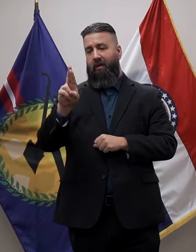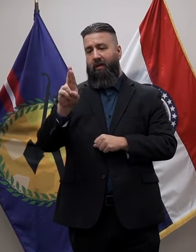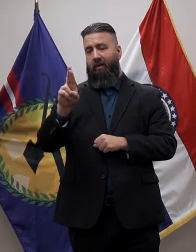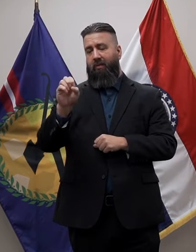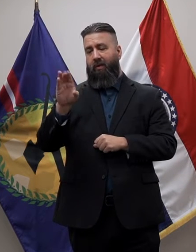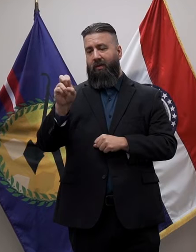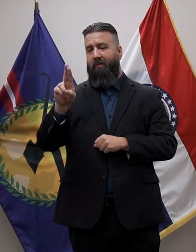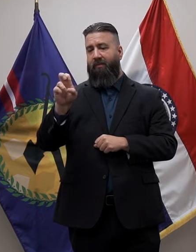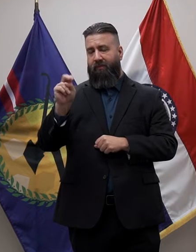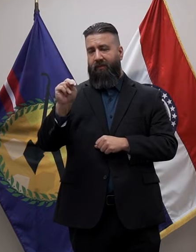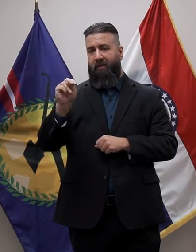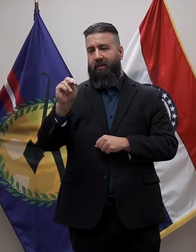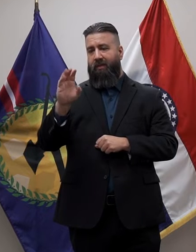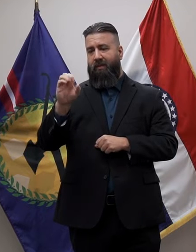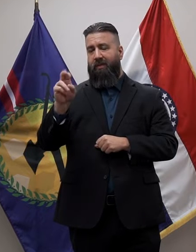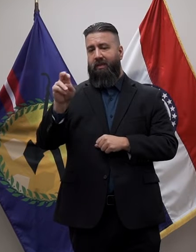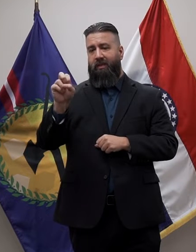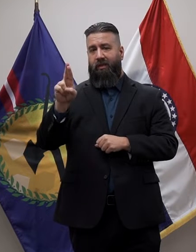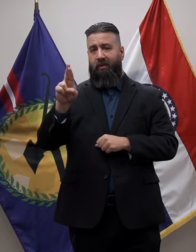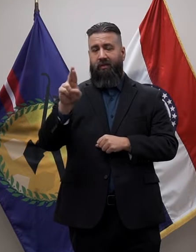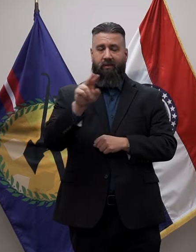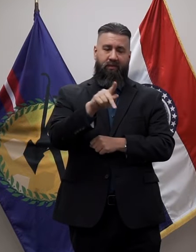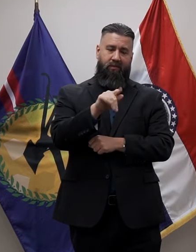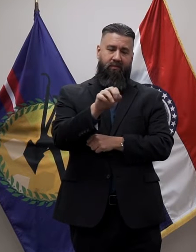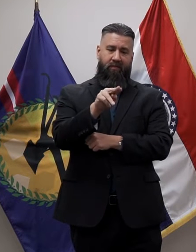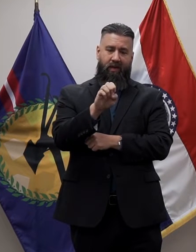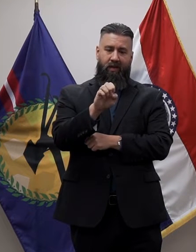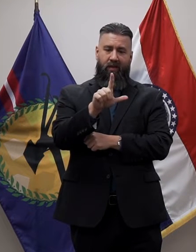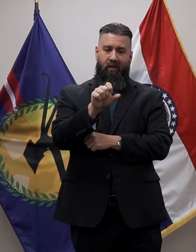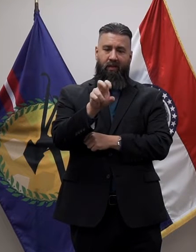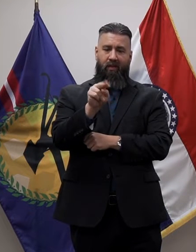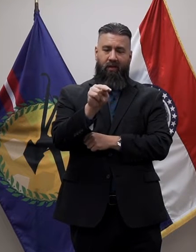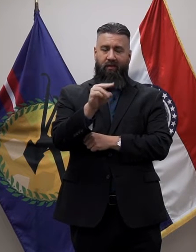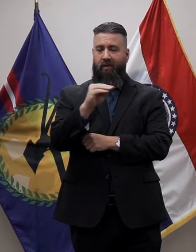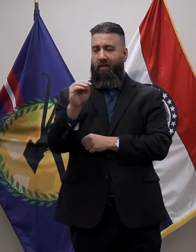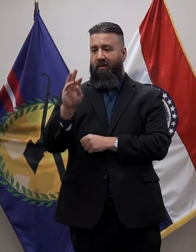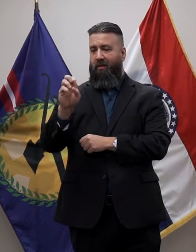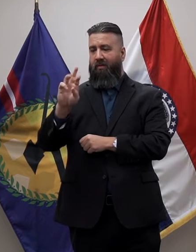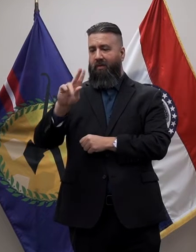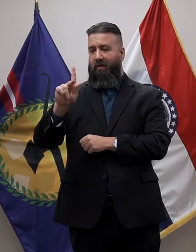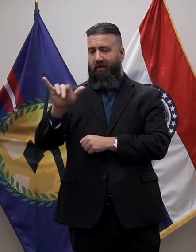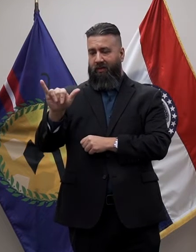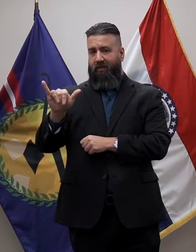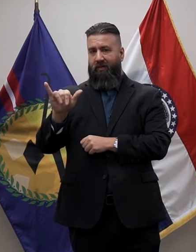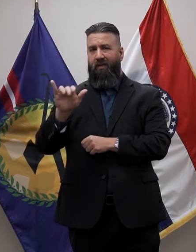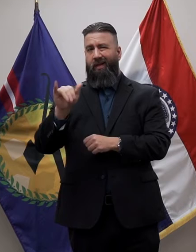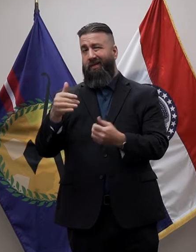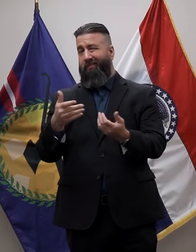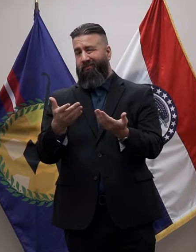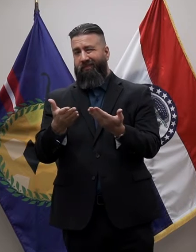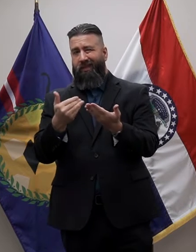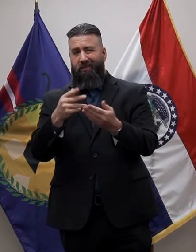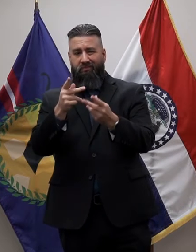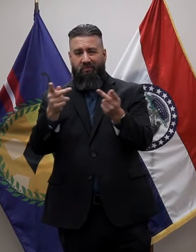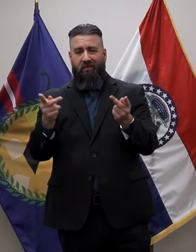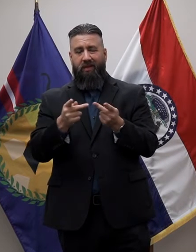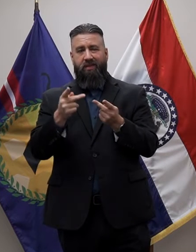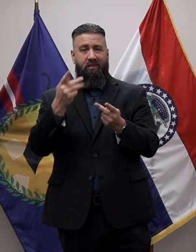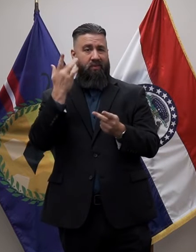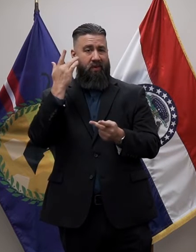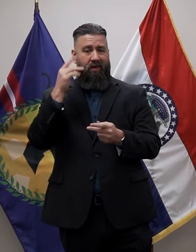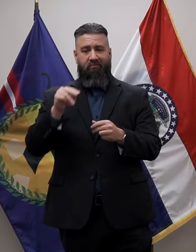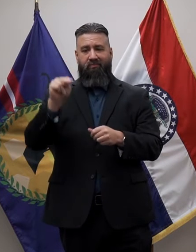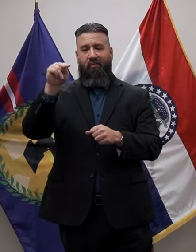in Berkeley, and those are for ease of access to the residents of North County, recognizing that our North County residents have been hit hardest